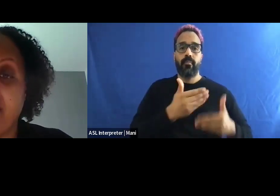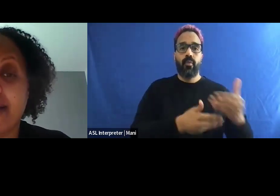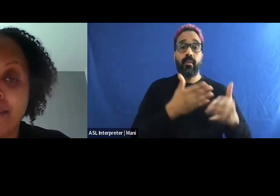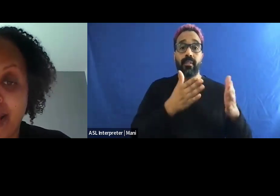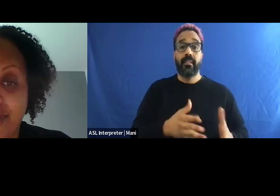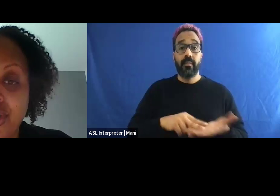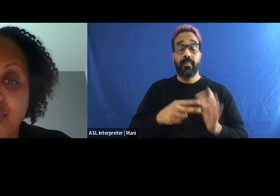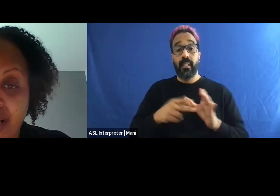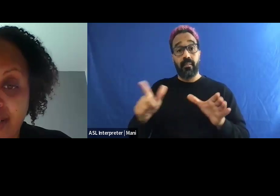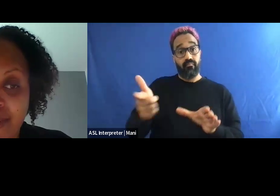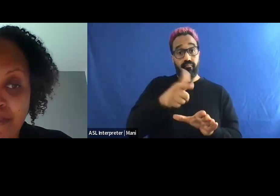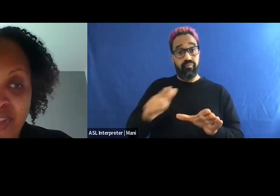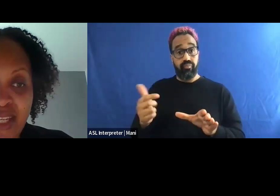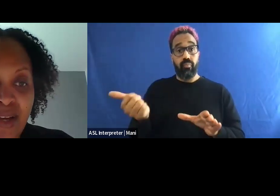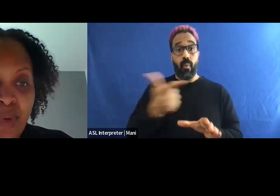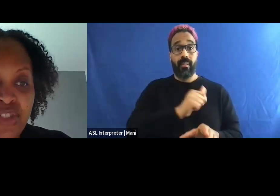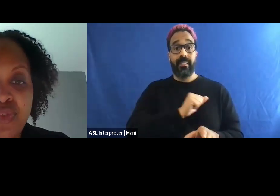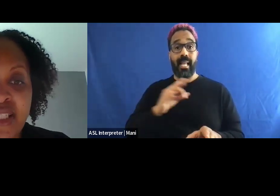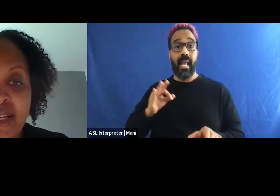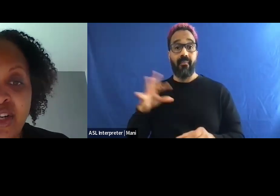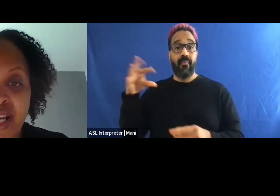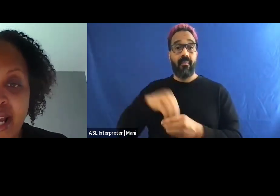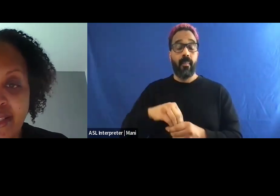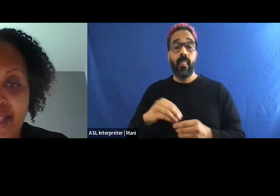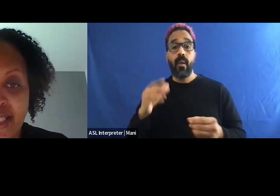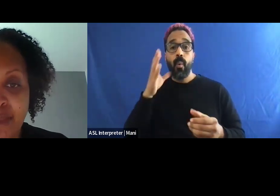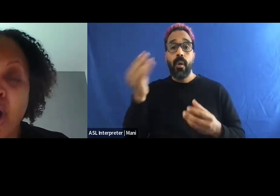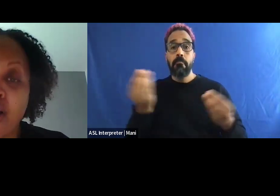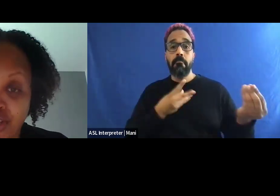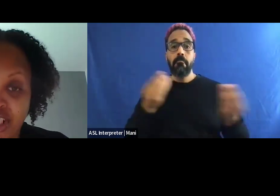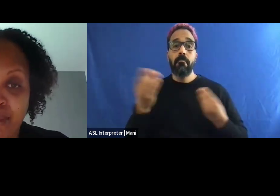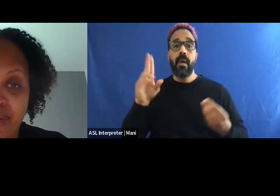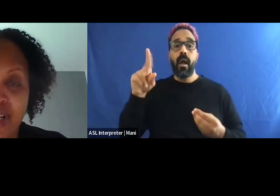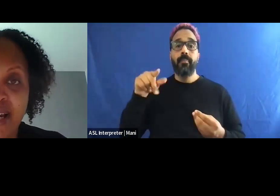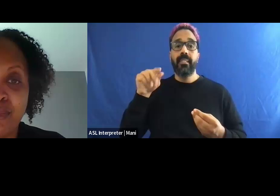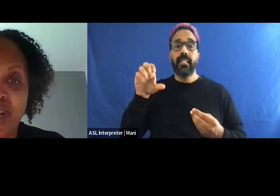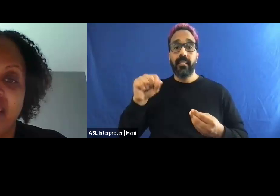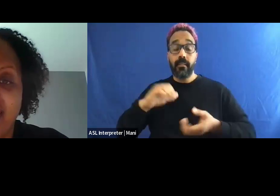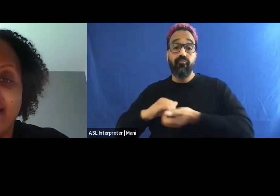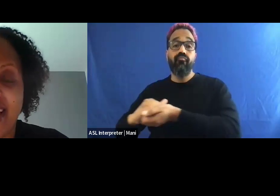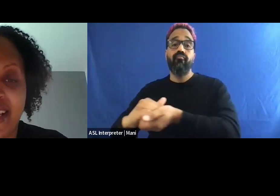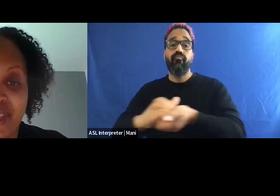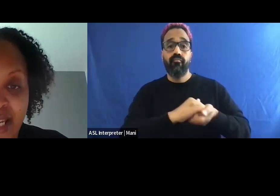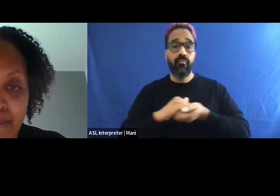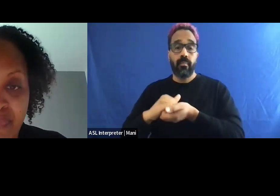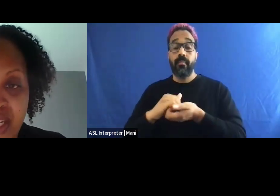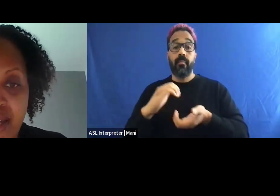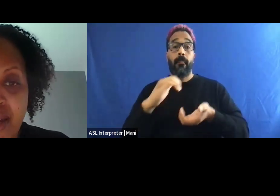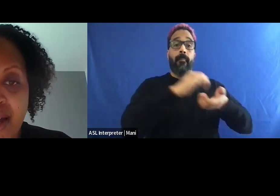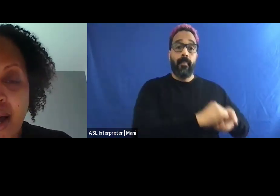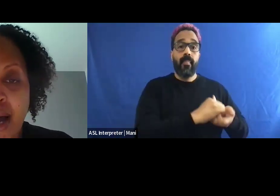and provide updates to us, which really creates this partnership, right, with the executive